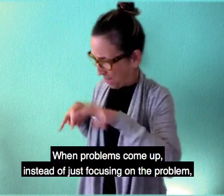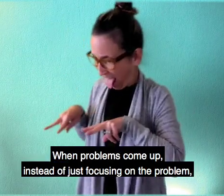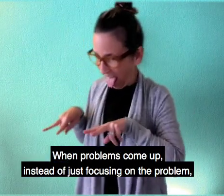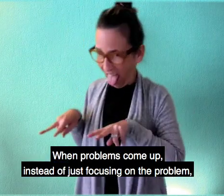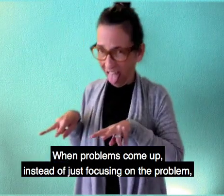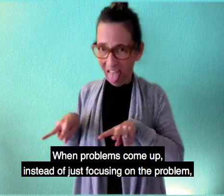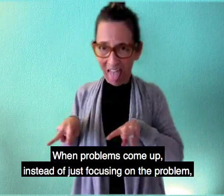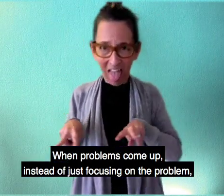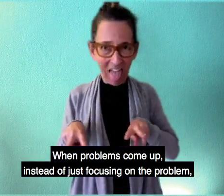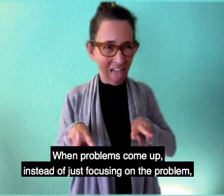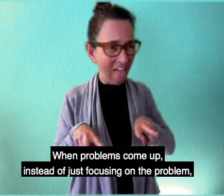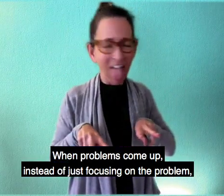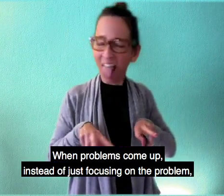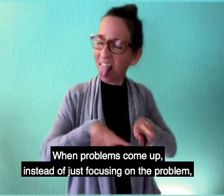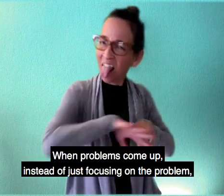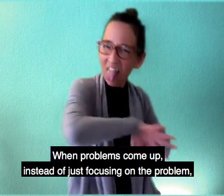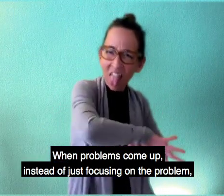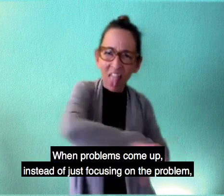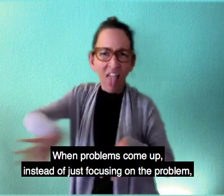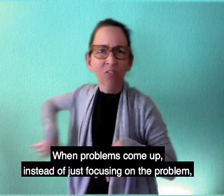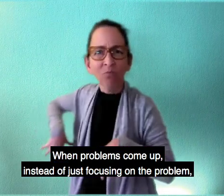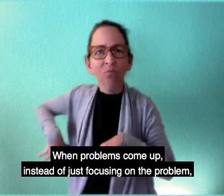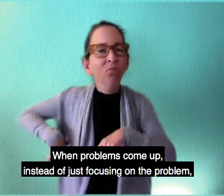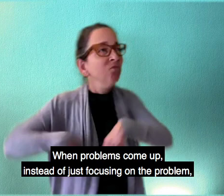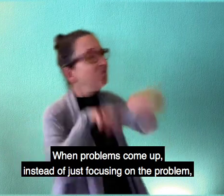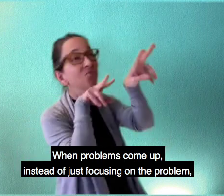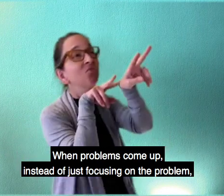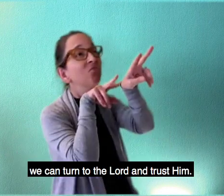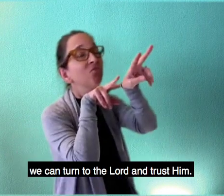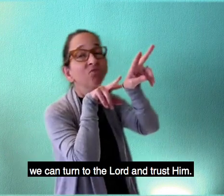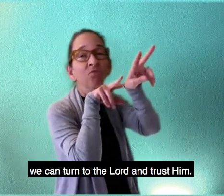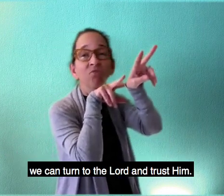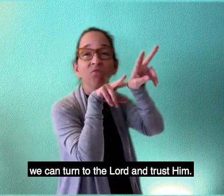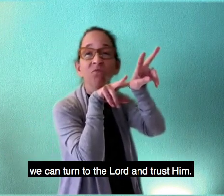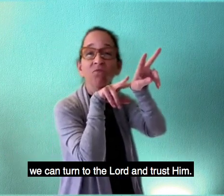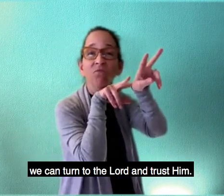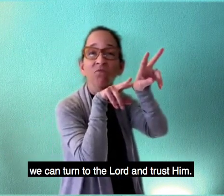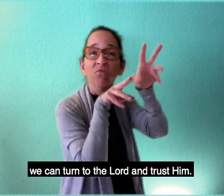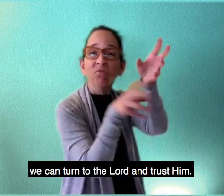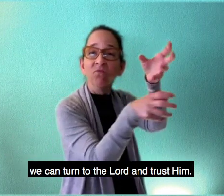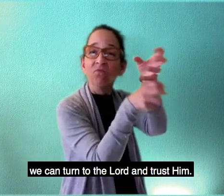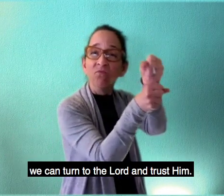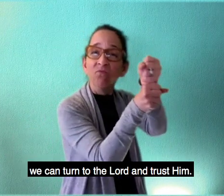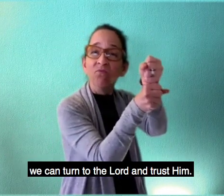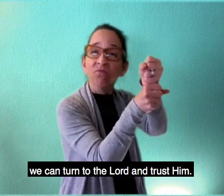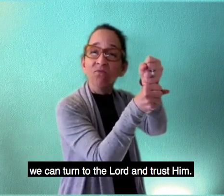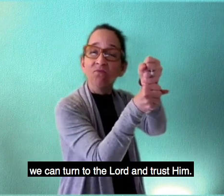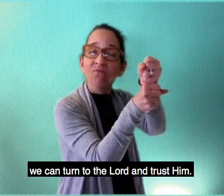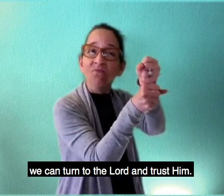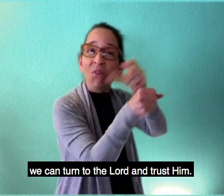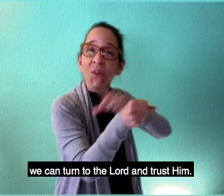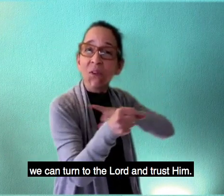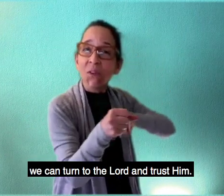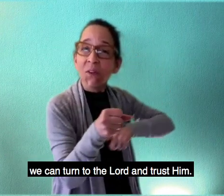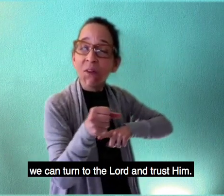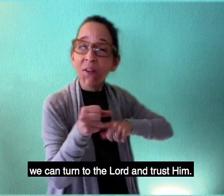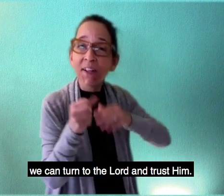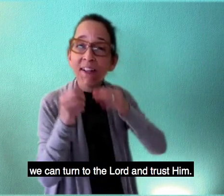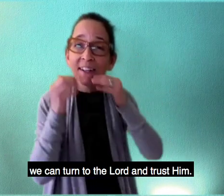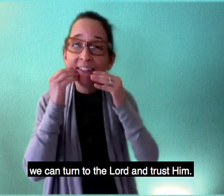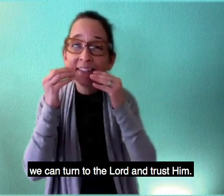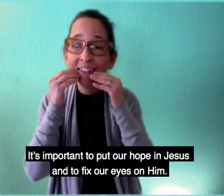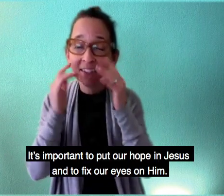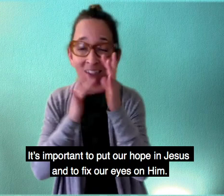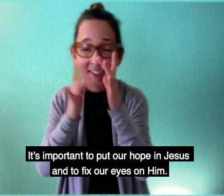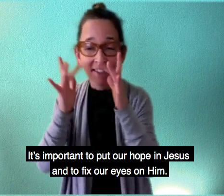when problems come up instead of just focusing on the problem we can turn to the lord and trust him